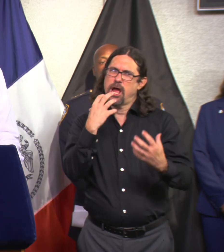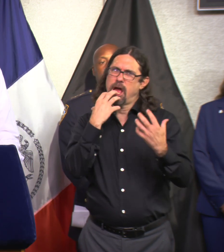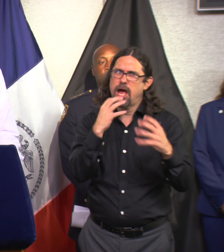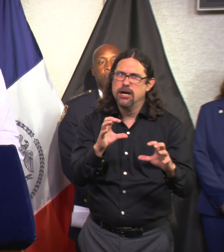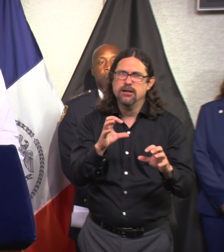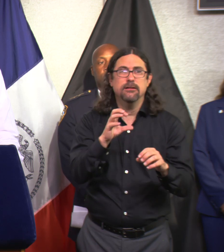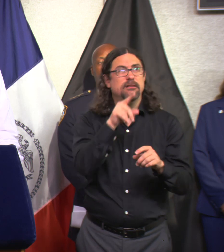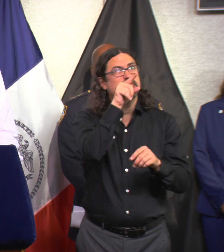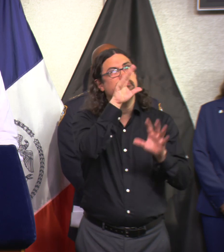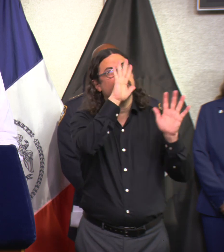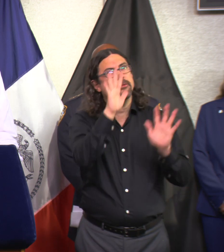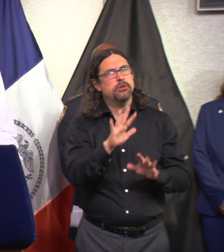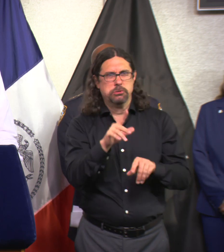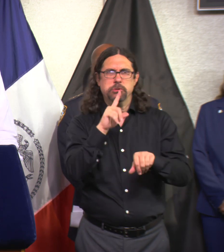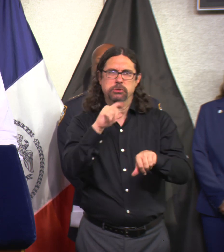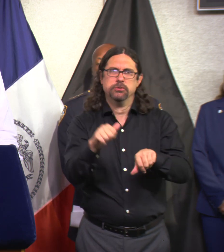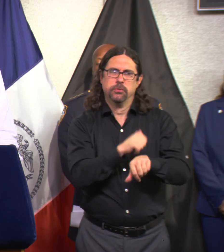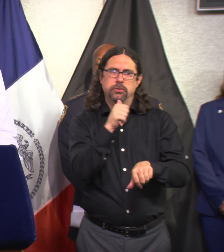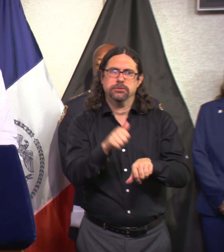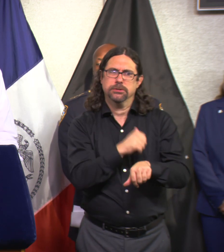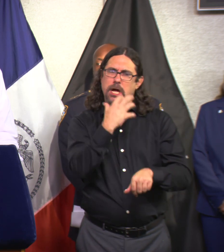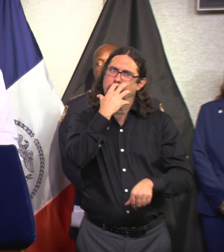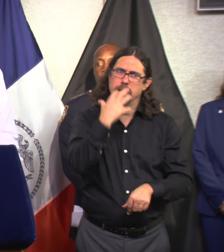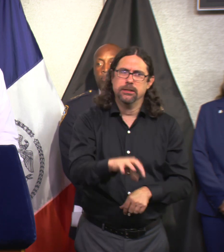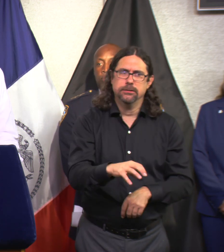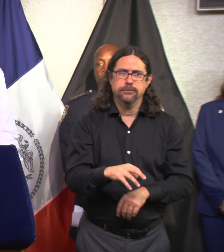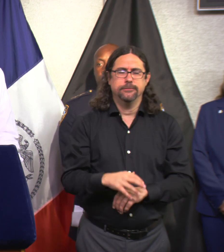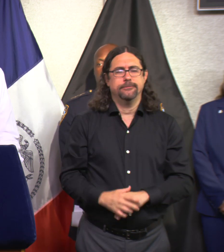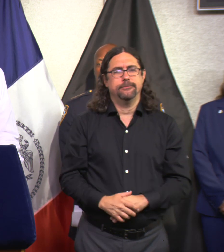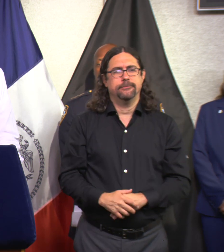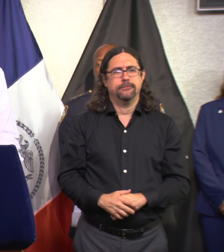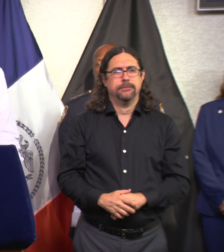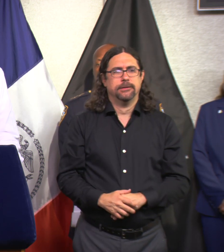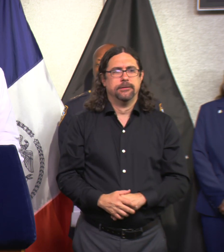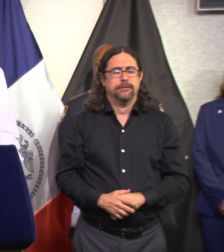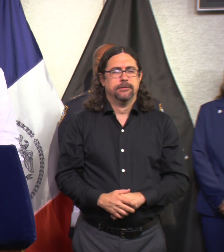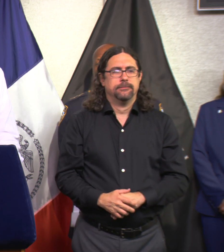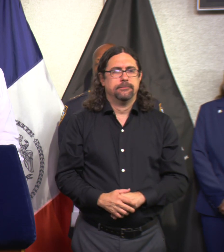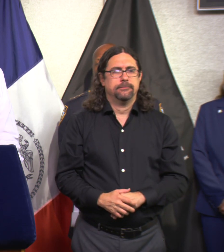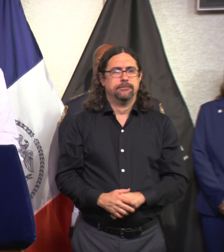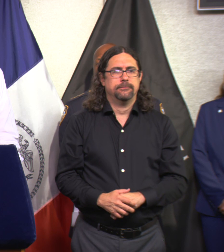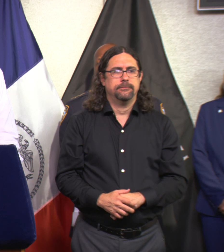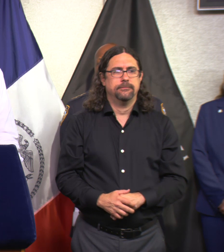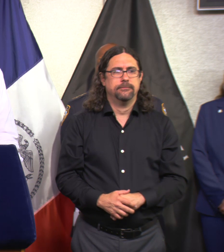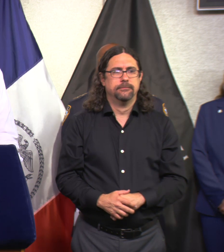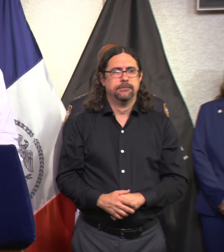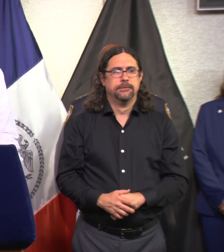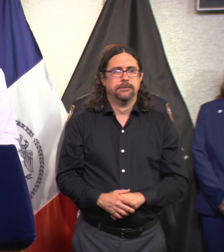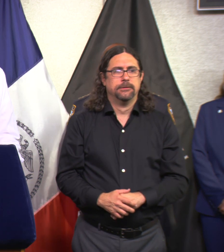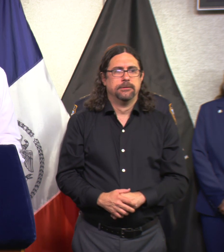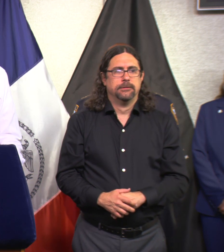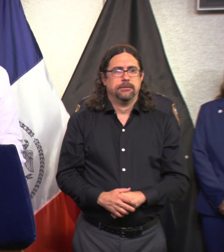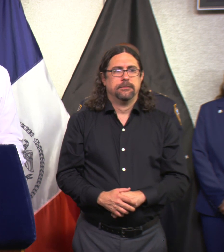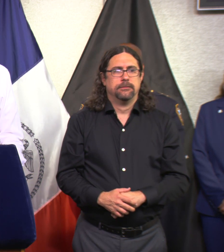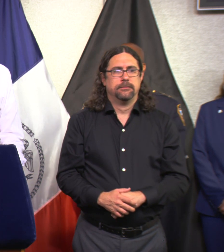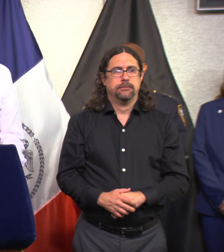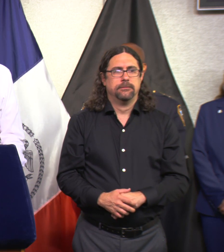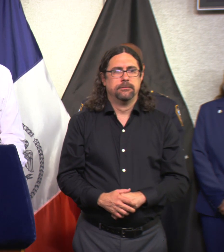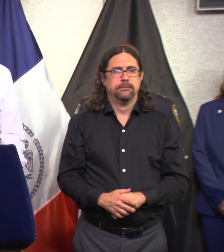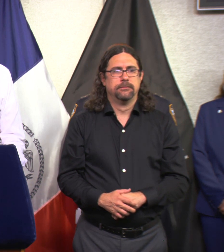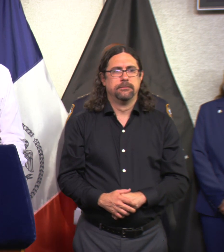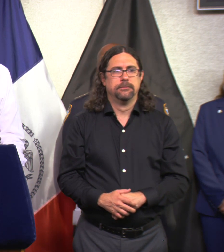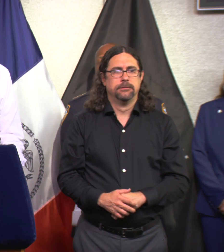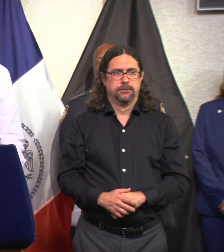weekend. If the temperature as predicted could break 100 degrees